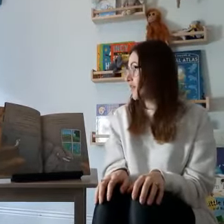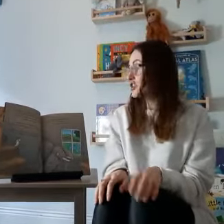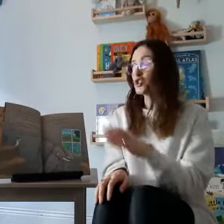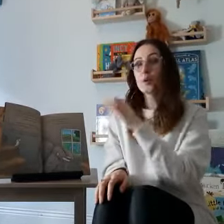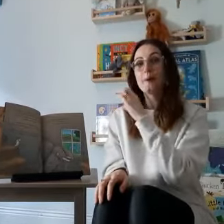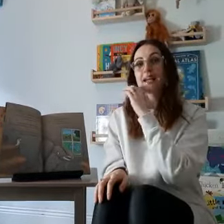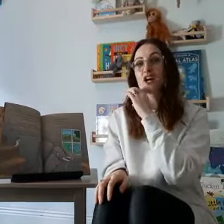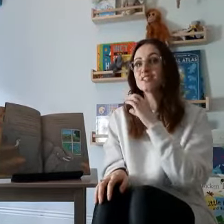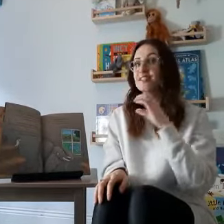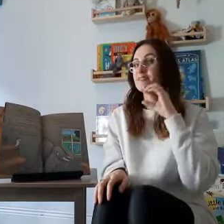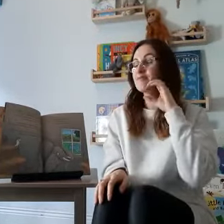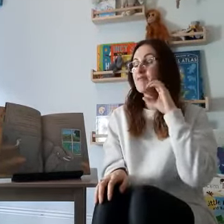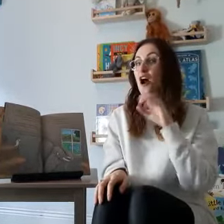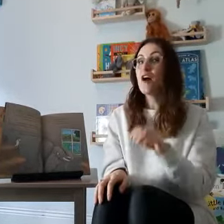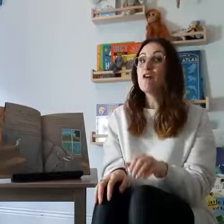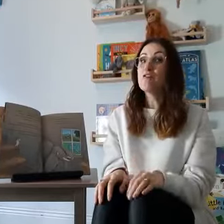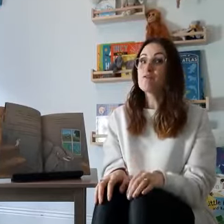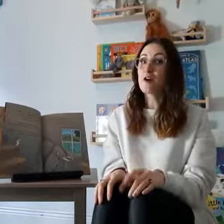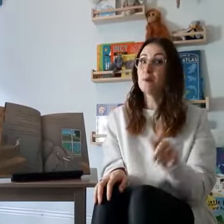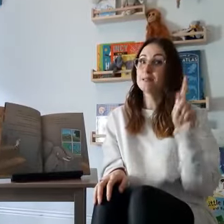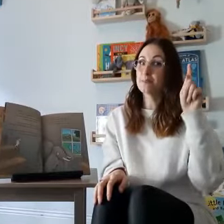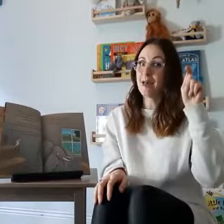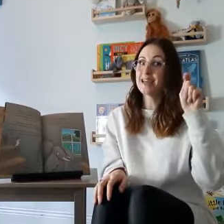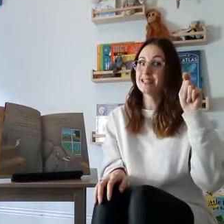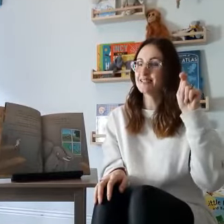that you're my cousin from Tibet."